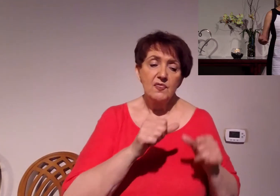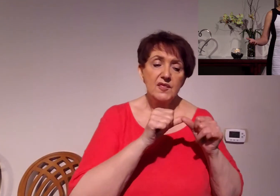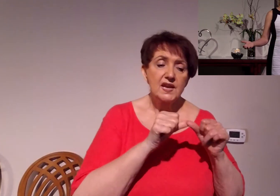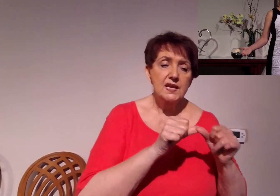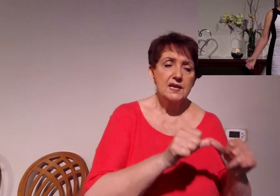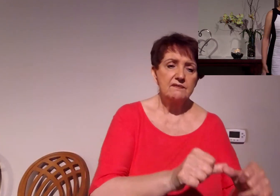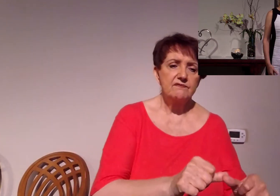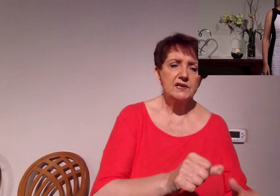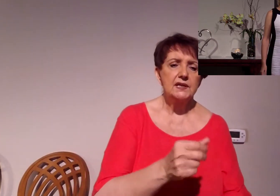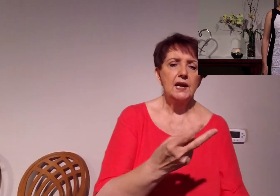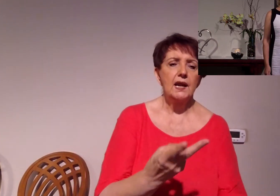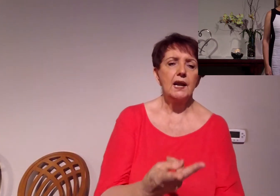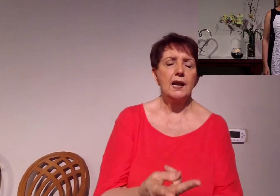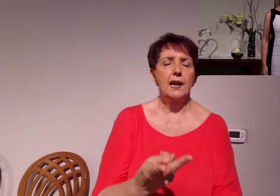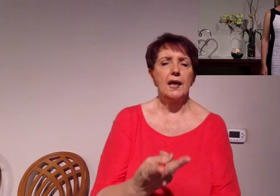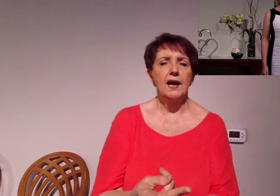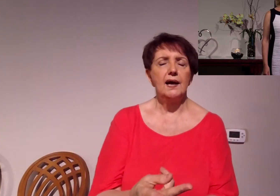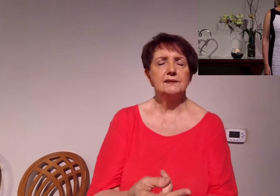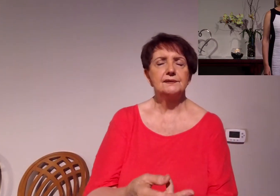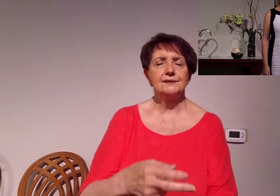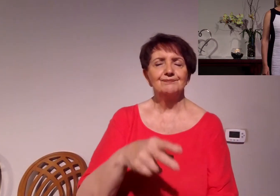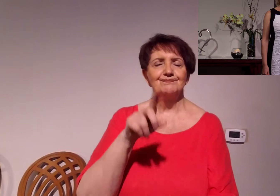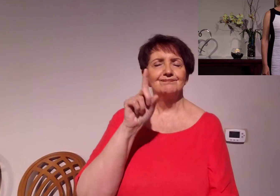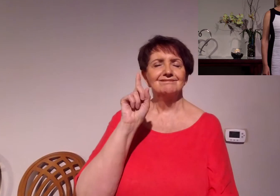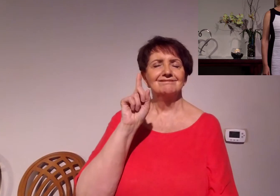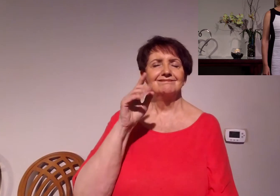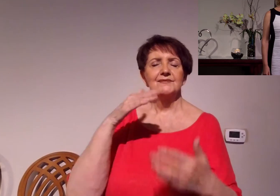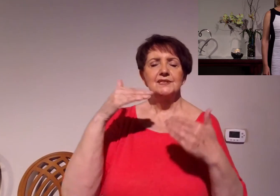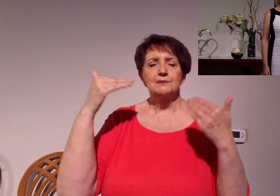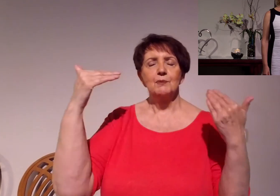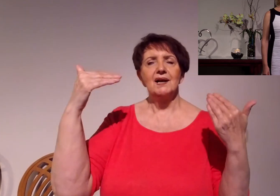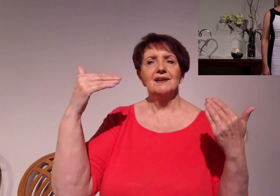lies stretched in smiling repose."